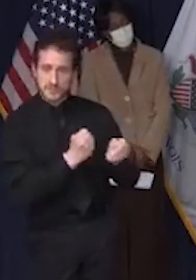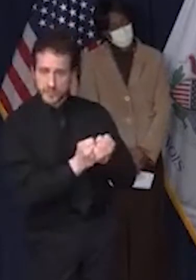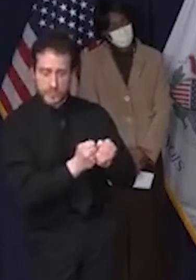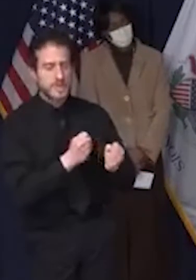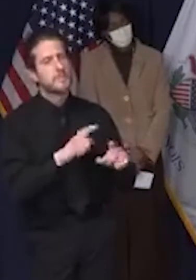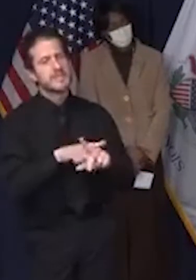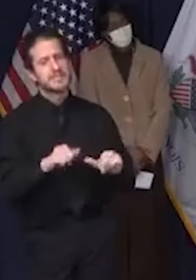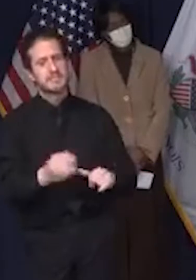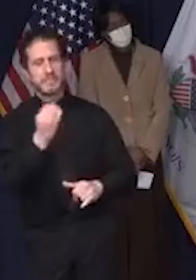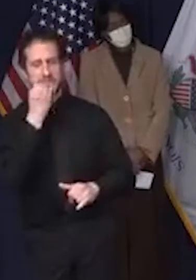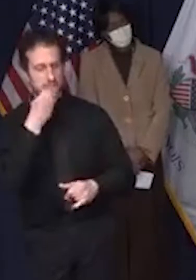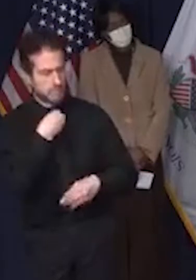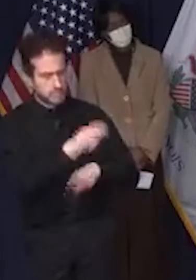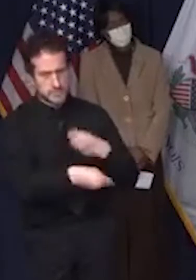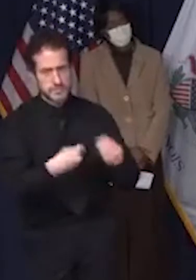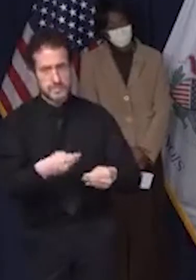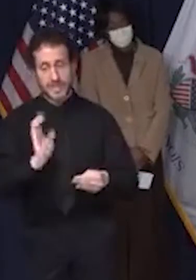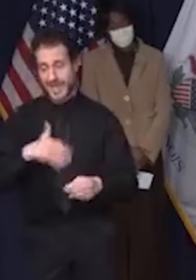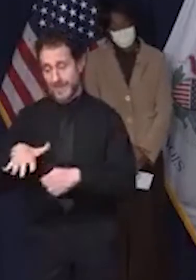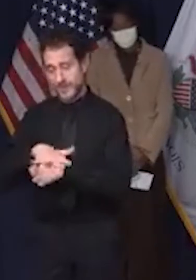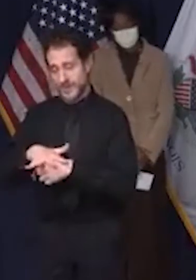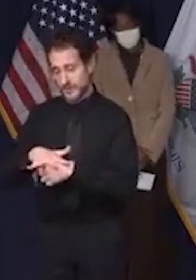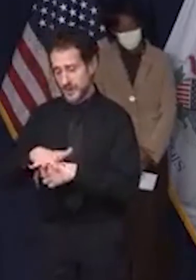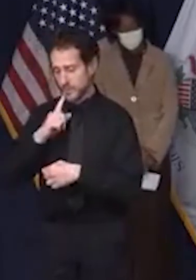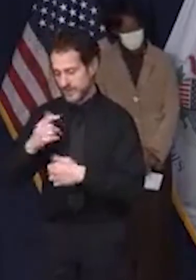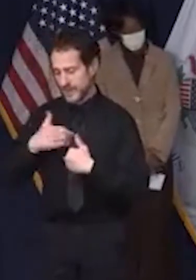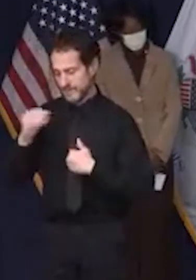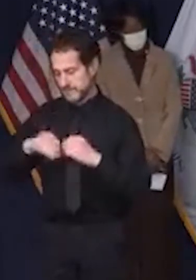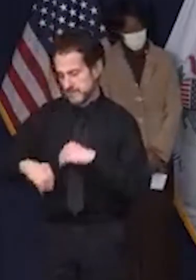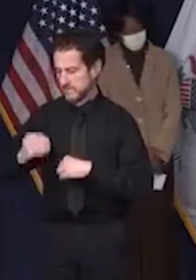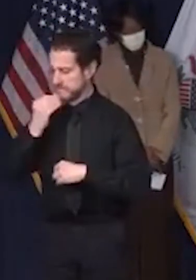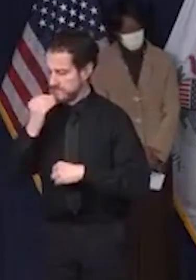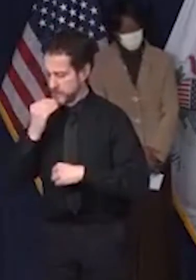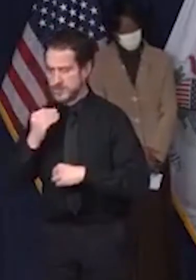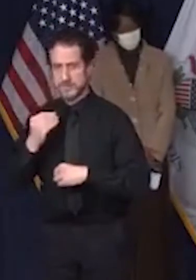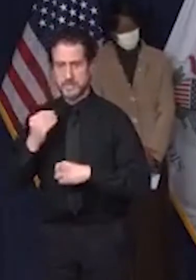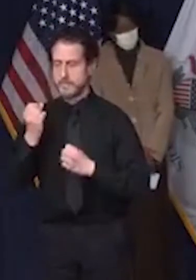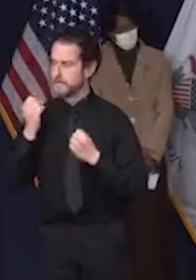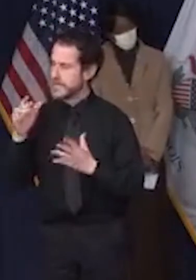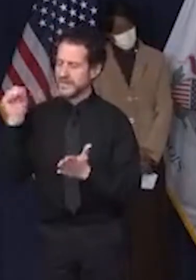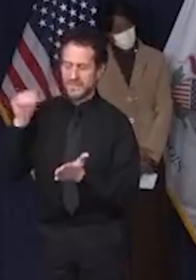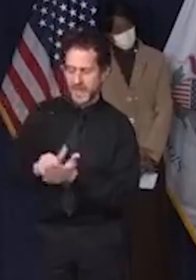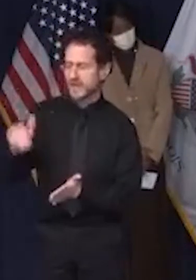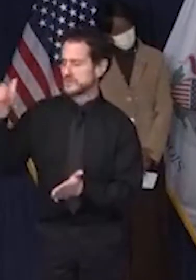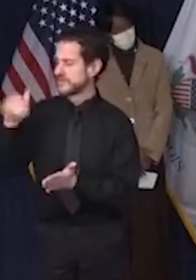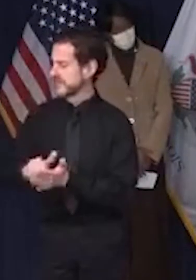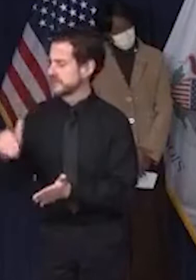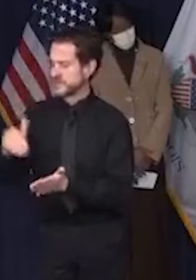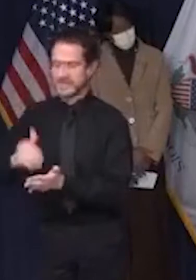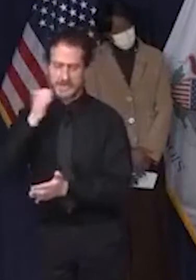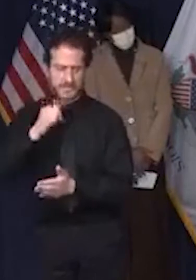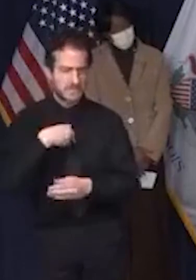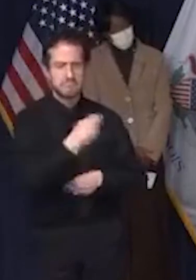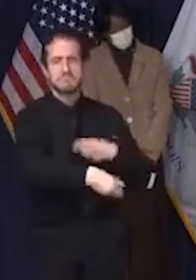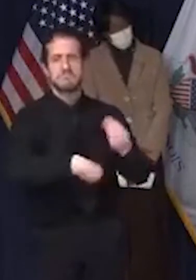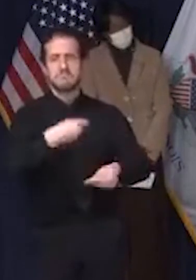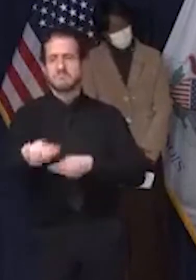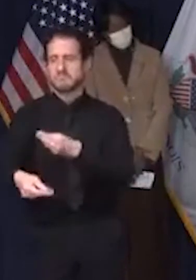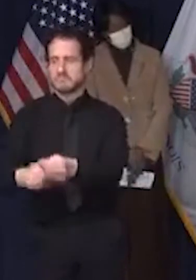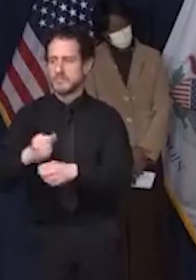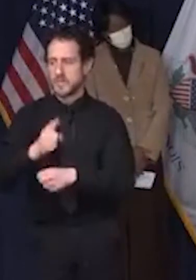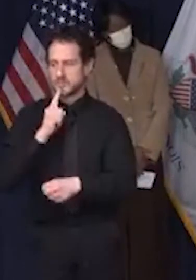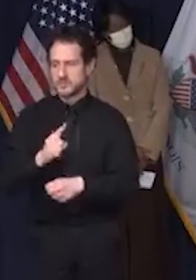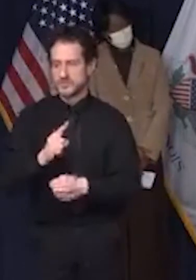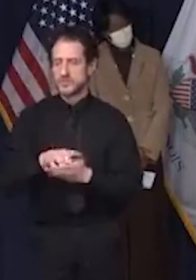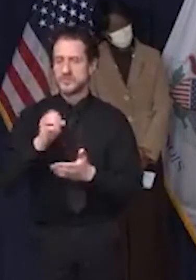has provided tens of thousands of meals to families across our district. Each day, we work to ensure that our students have breakfast